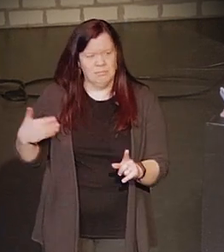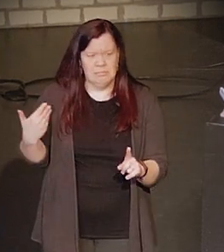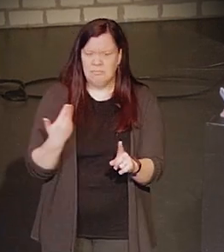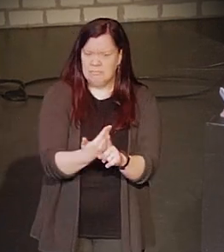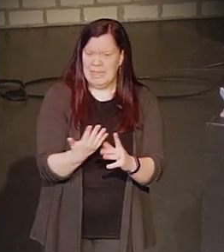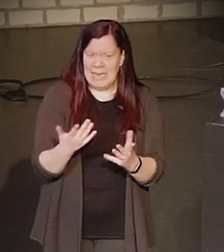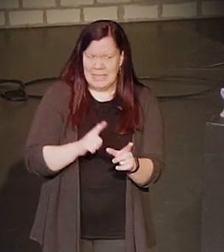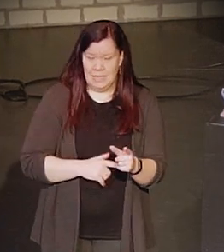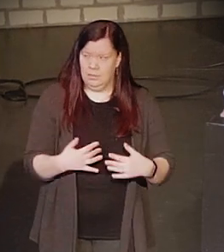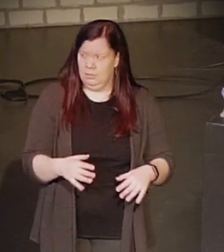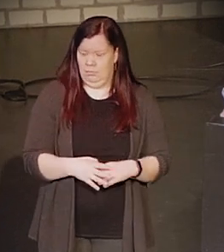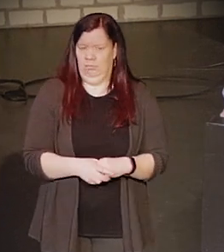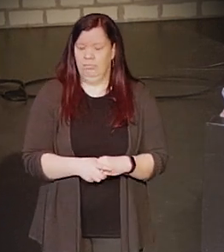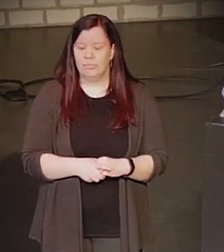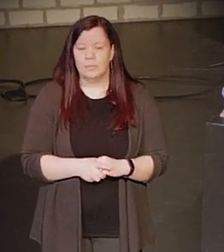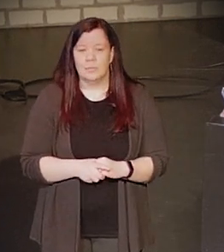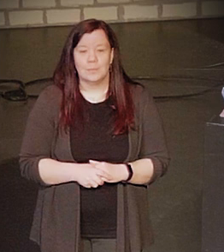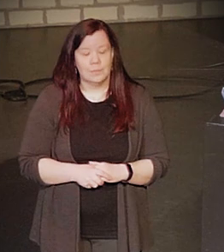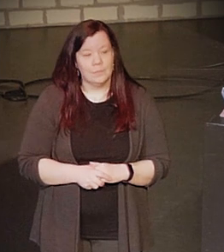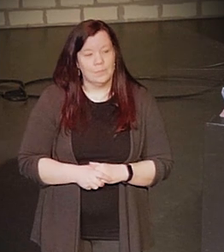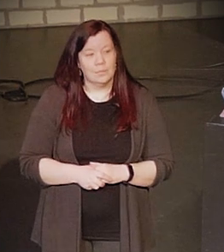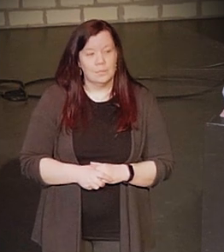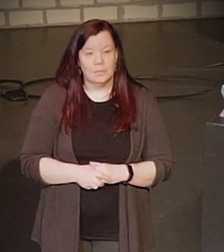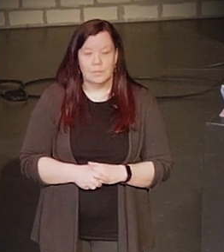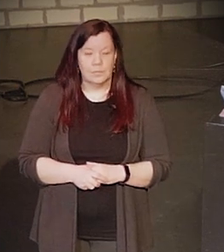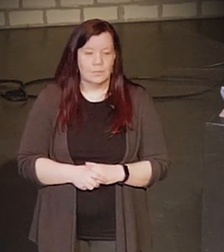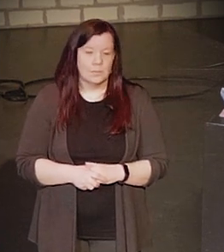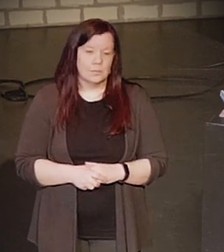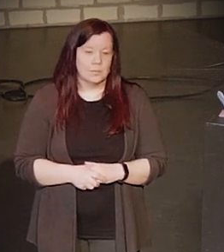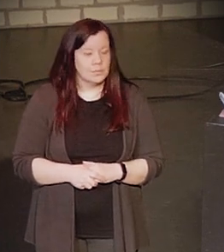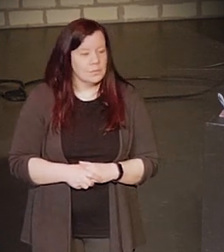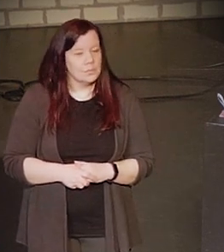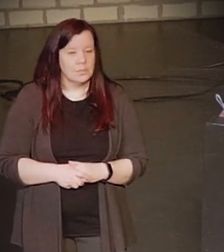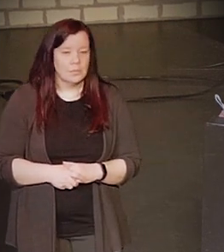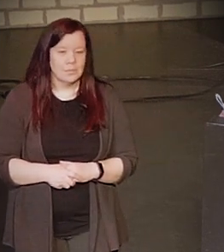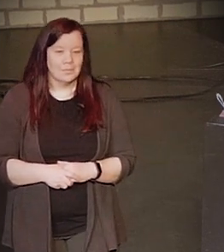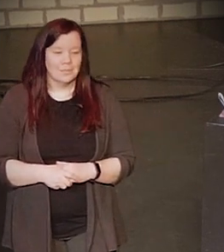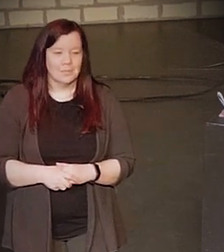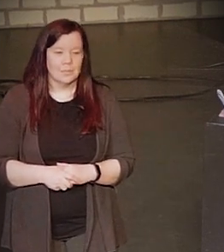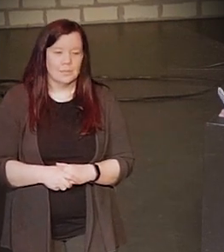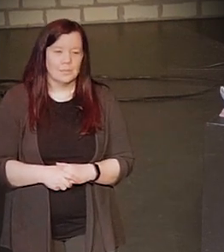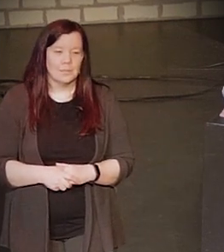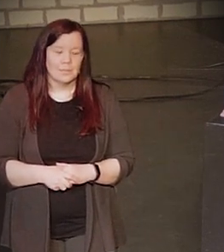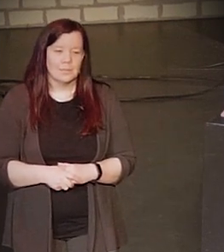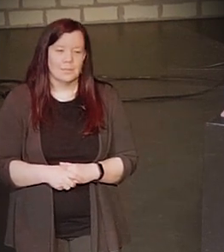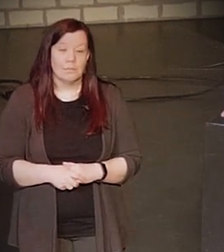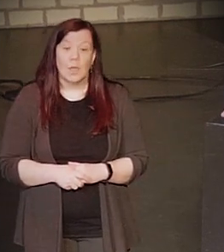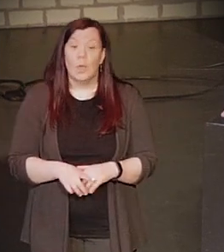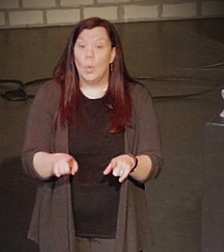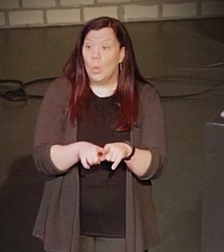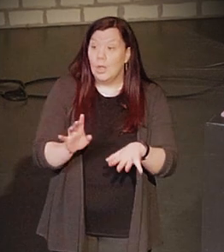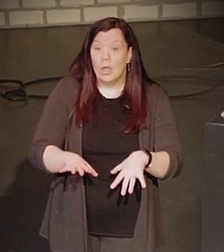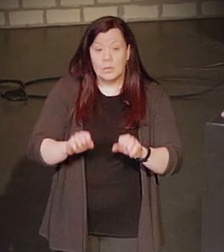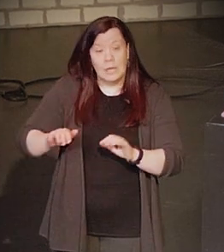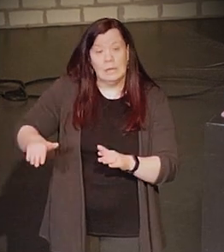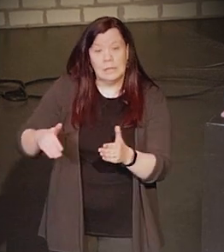for those of you in the audience from Athens. And at the same time, they also introduced in this period what's known in Greek